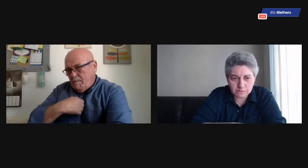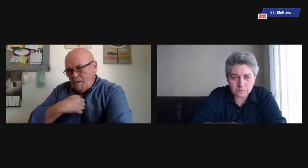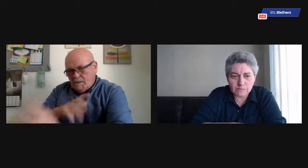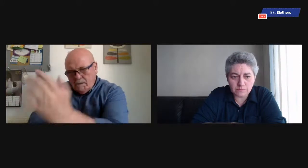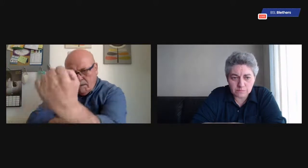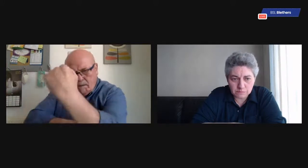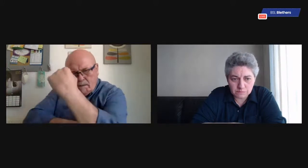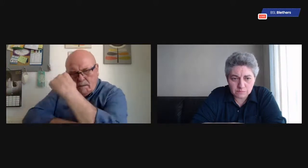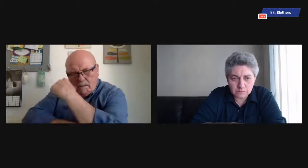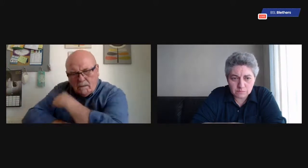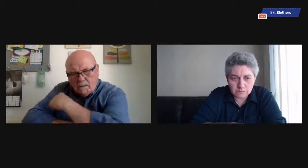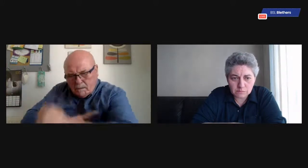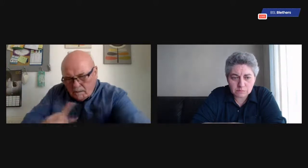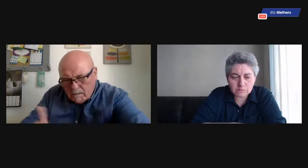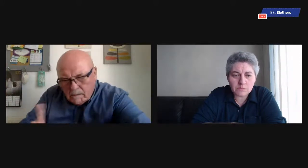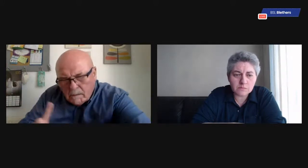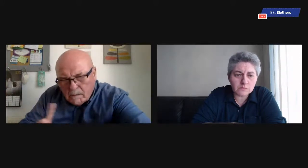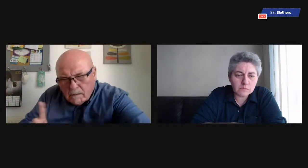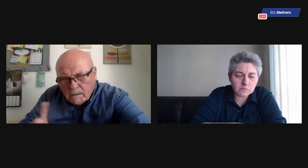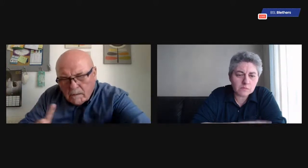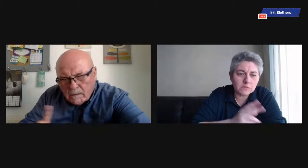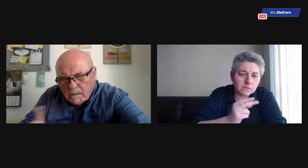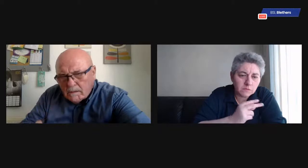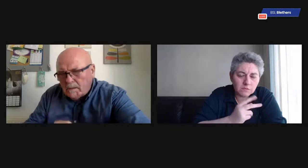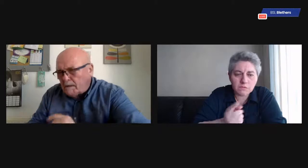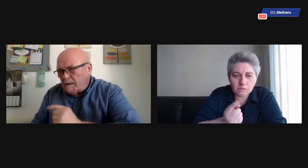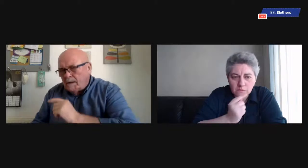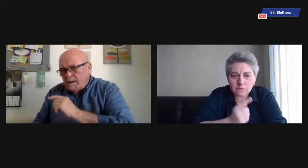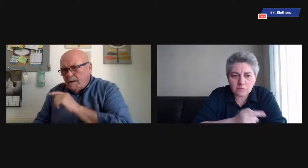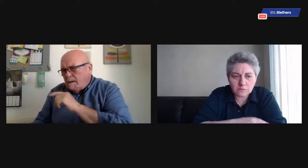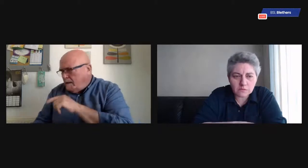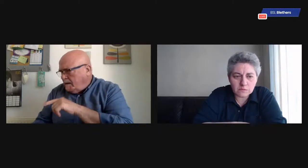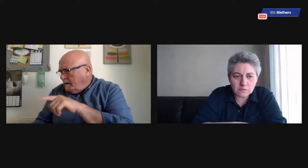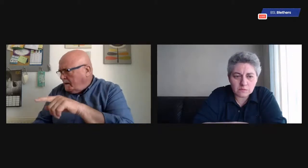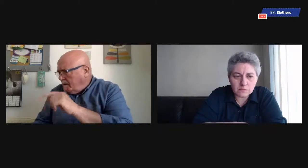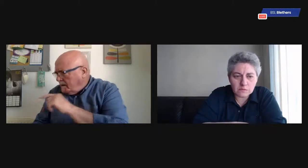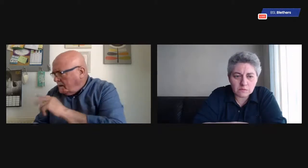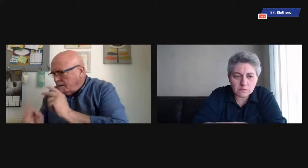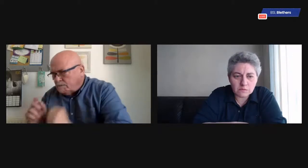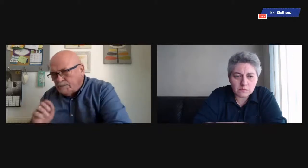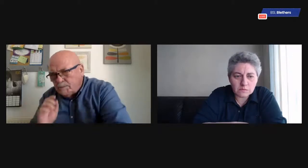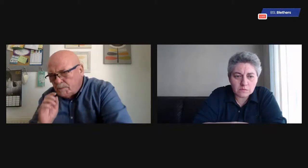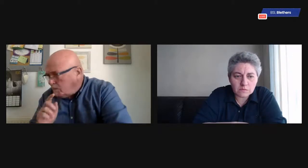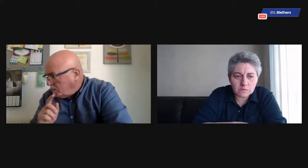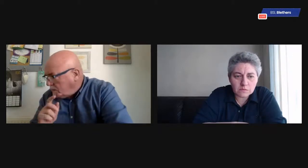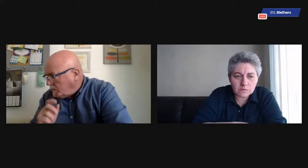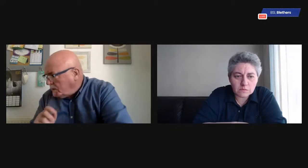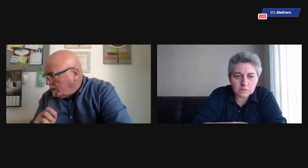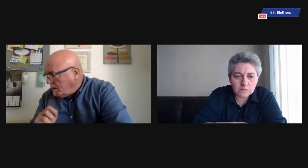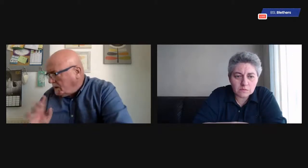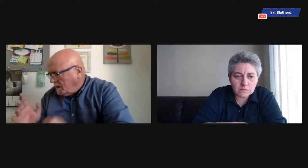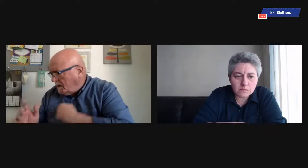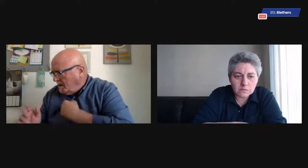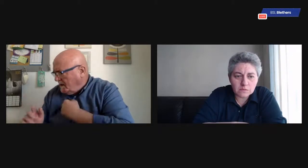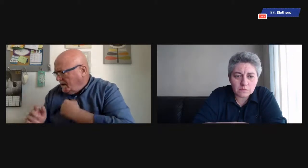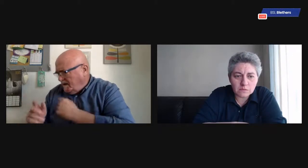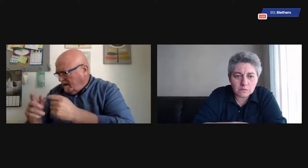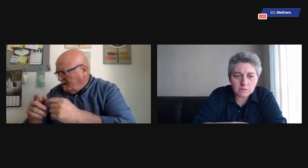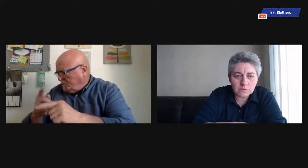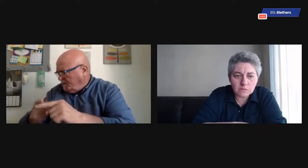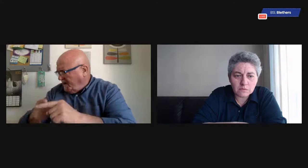the barrister, come here a wee second. He would lean over and I would say, what's that about? Because my interpreter's telling me what's going